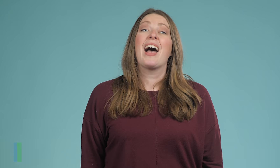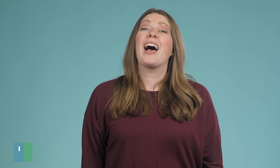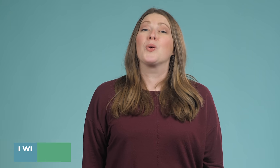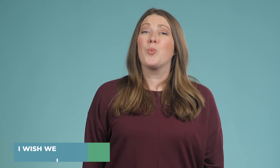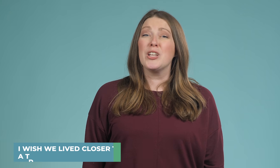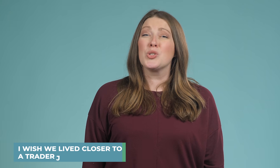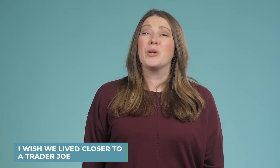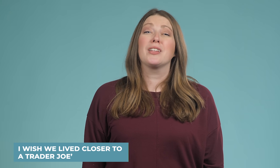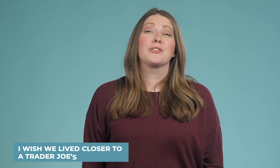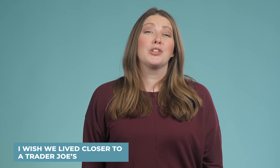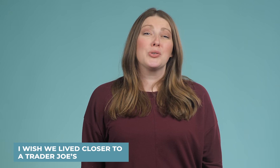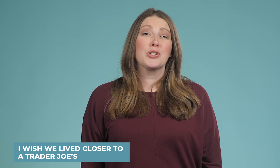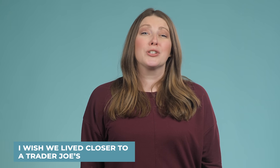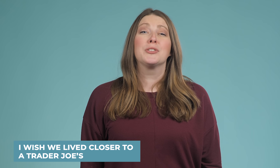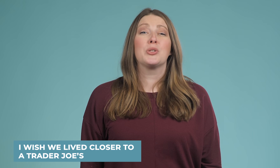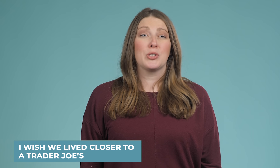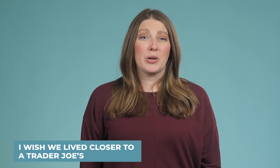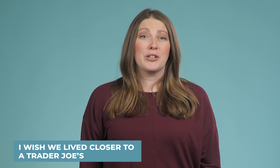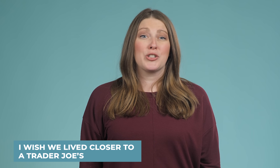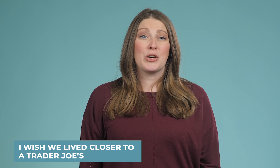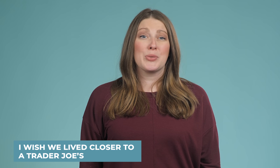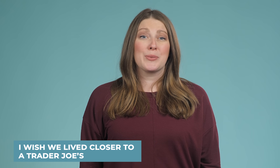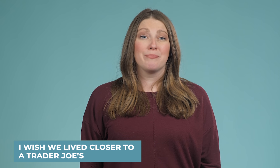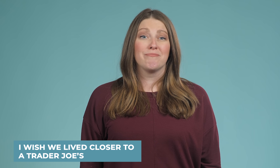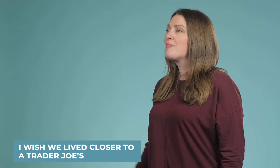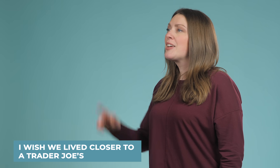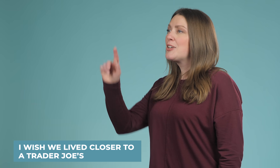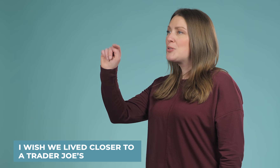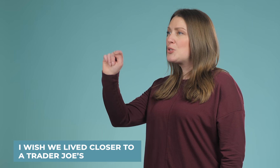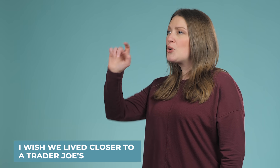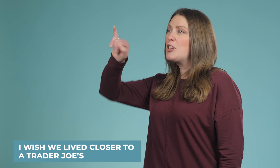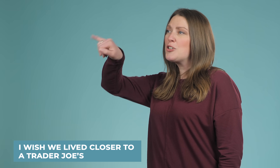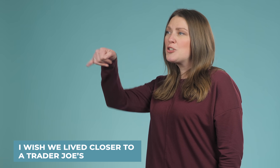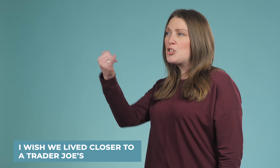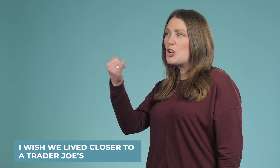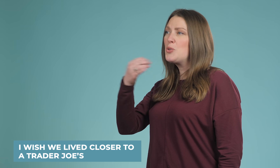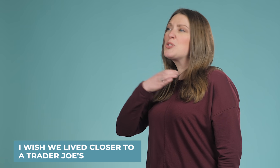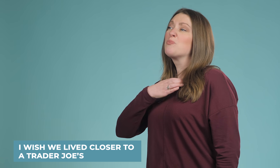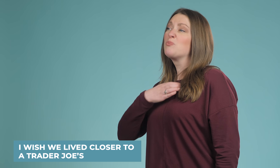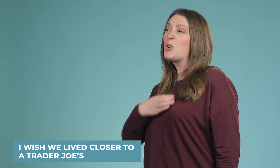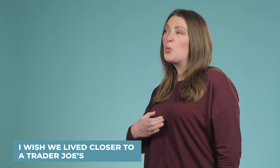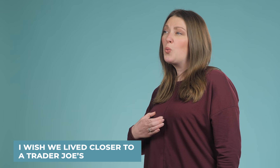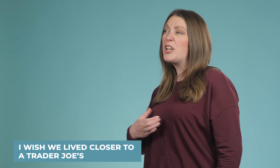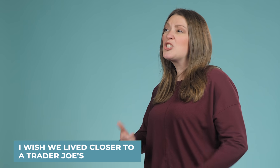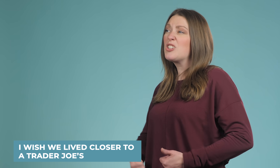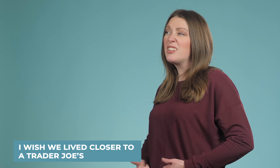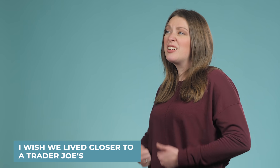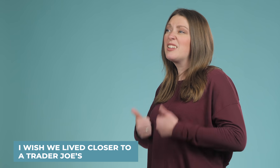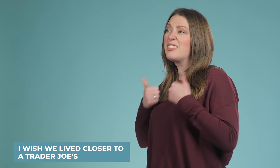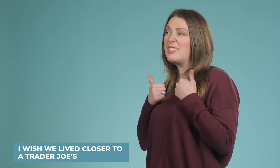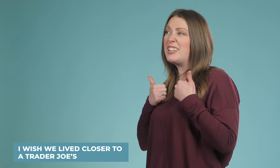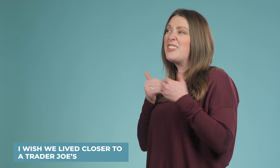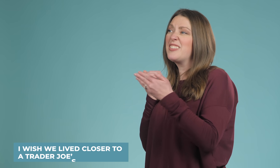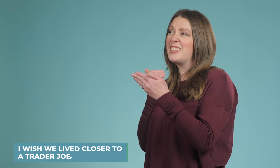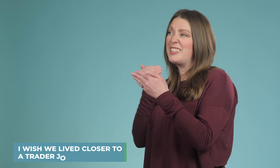I wish we lived closer to a Trader Joe's. Trader Joe's, wish, live